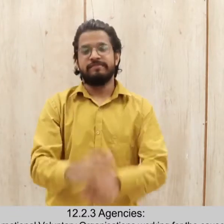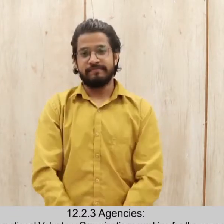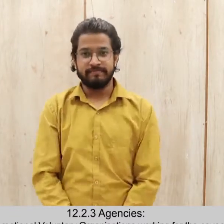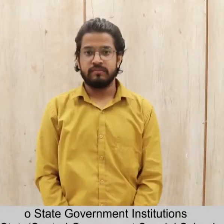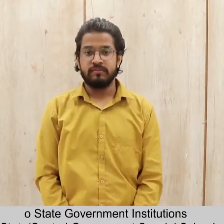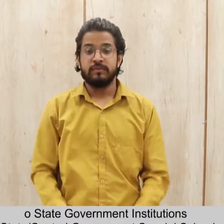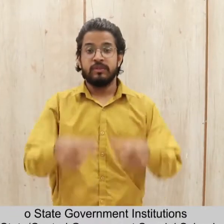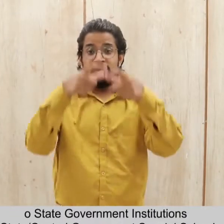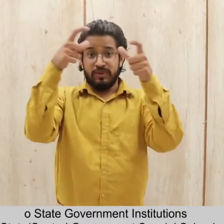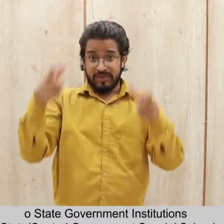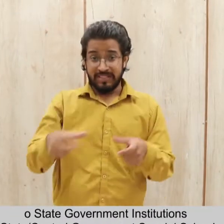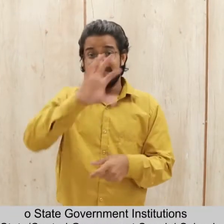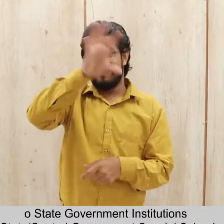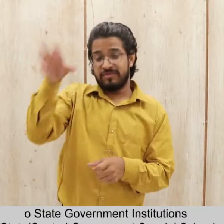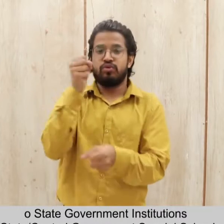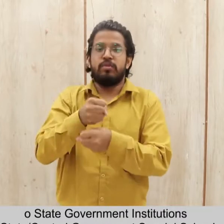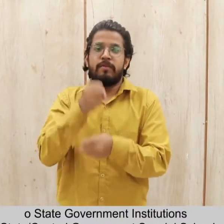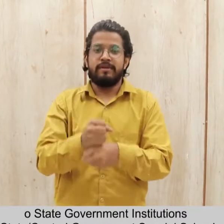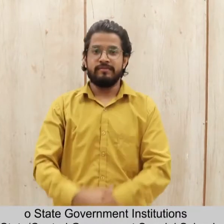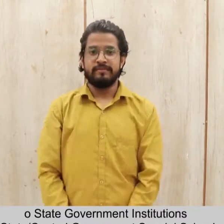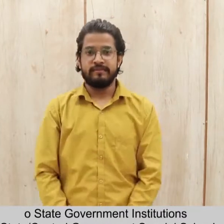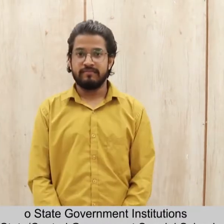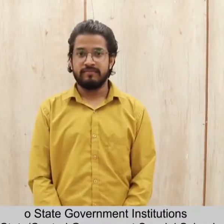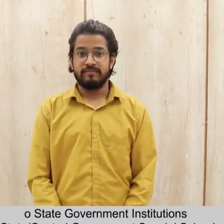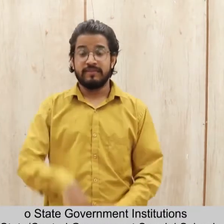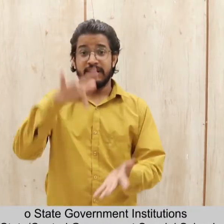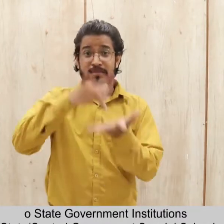with disabilities. State government institutions.